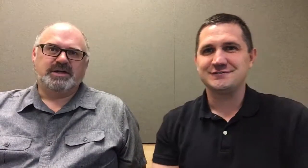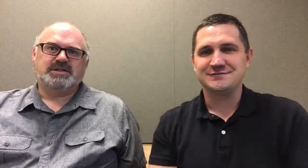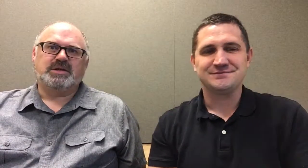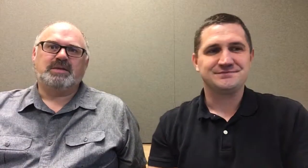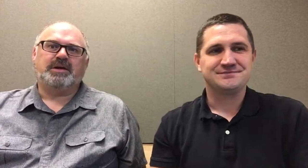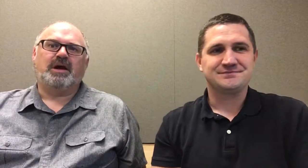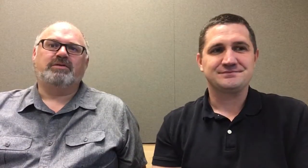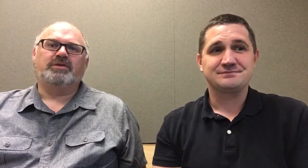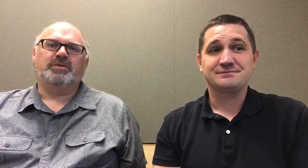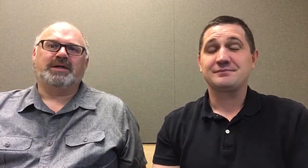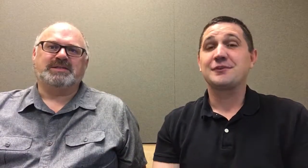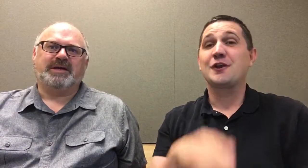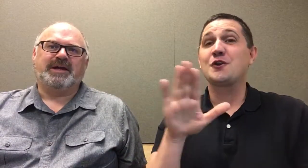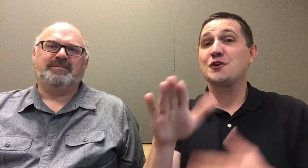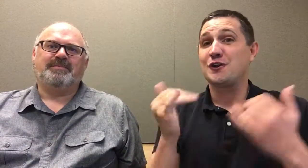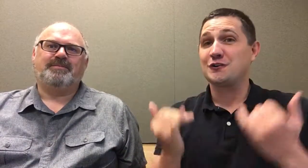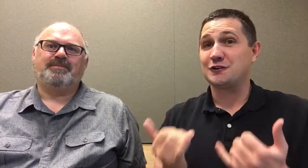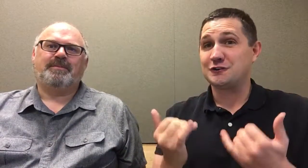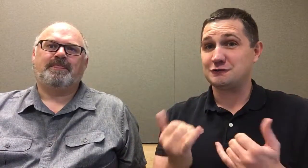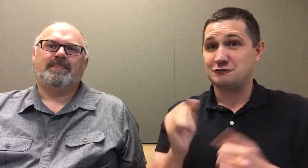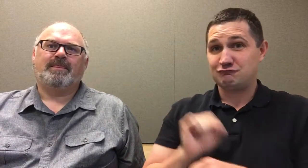letter. So keep it off of your resume.